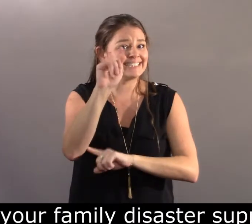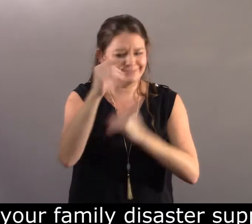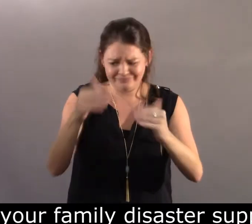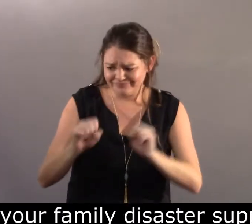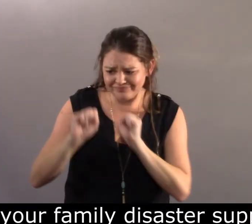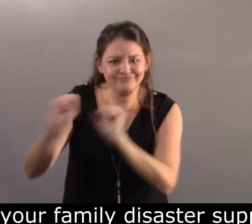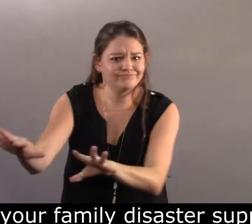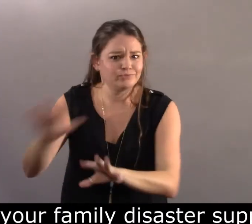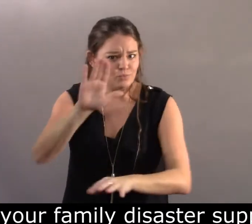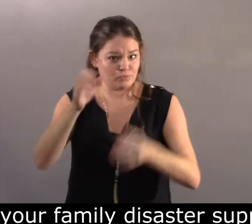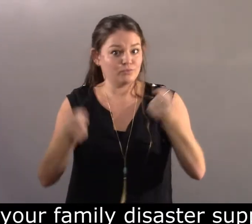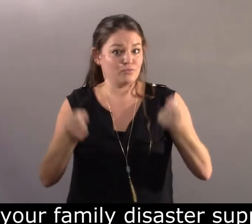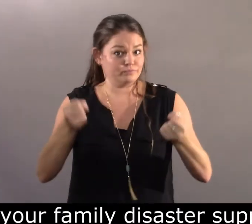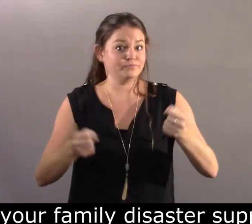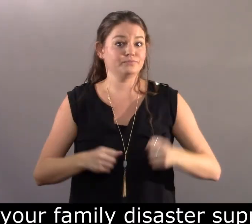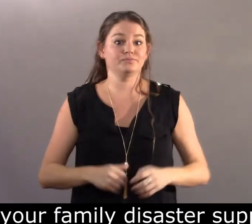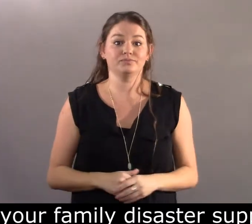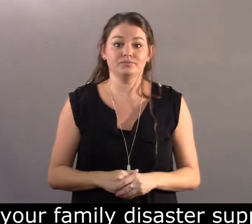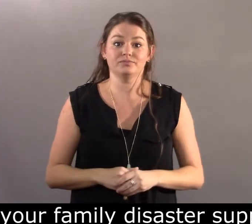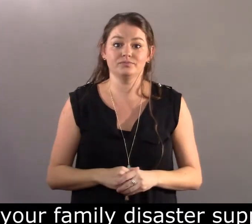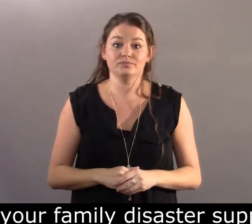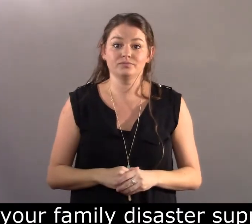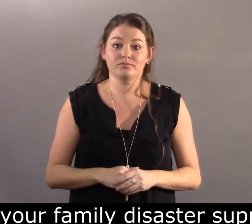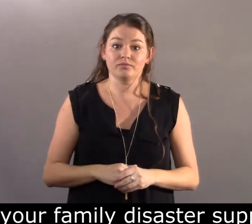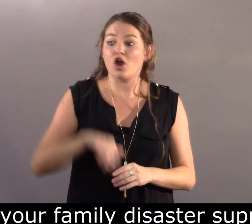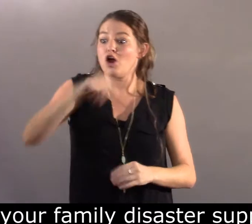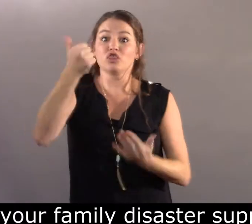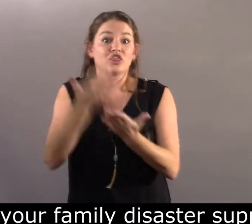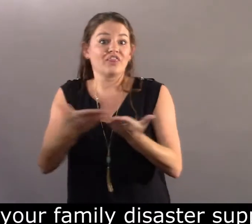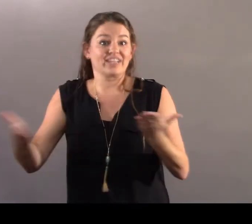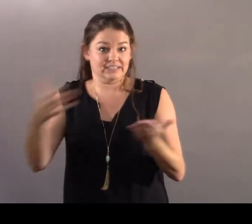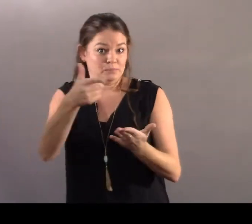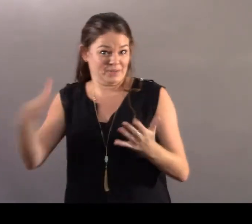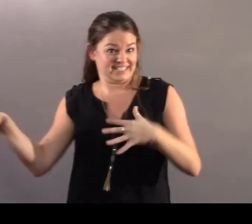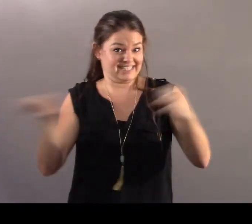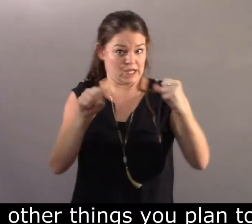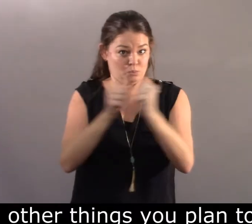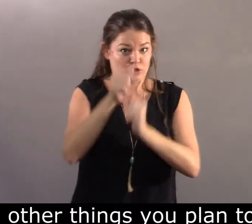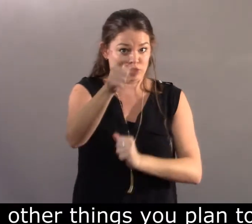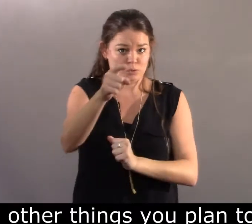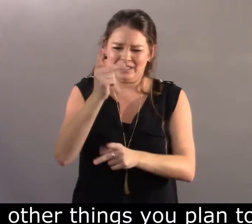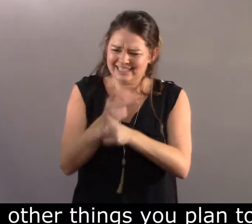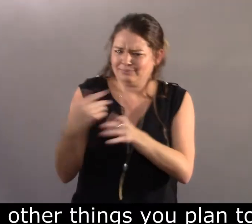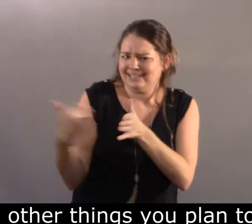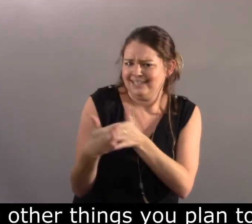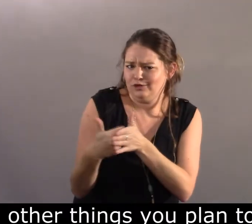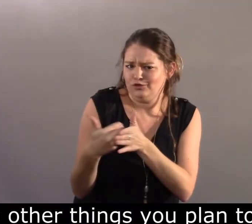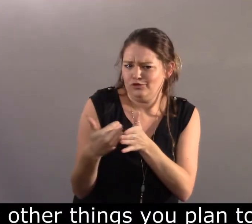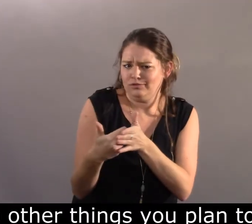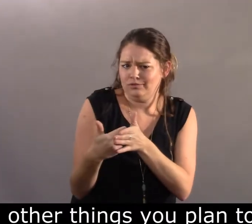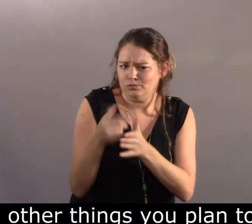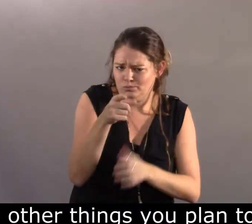Load your family disaster supply kit in the car. Keep other things you plan to take with you nearby.